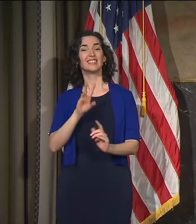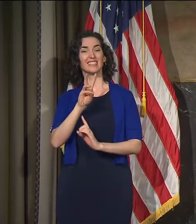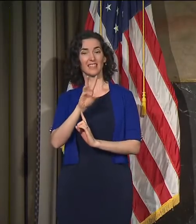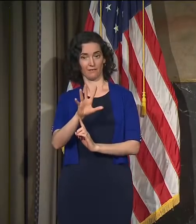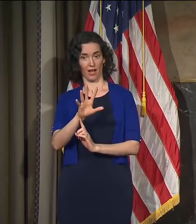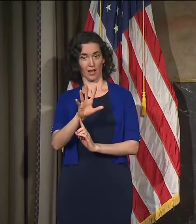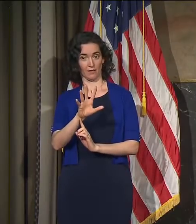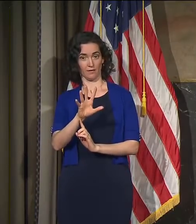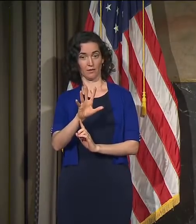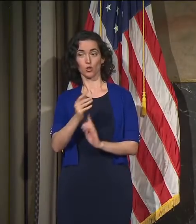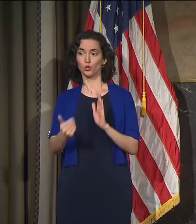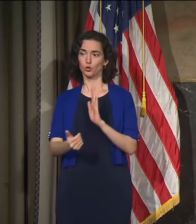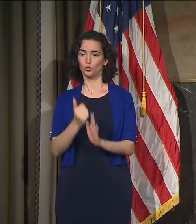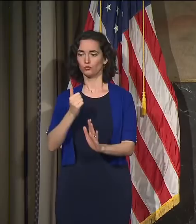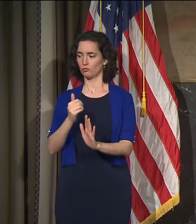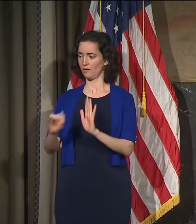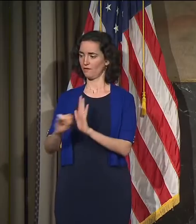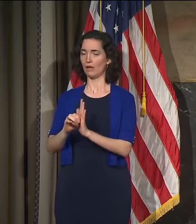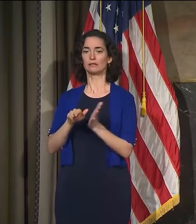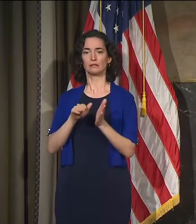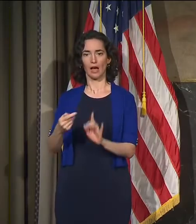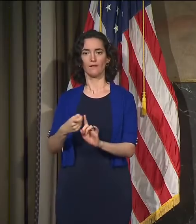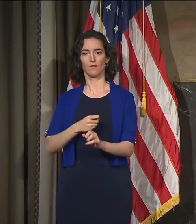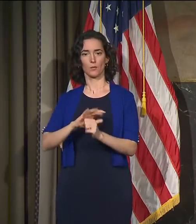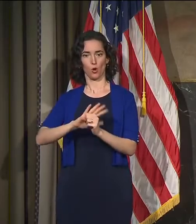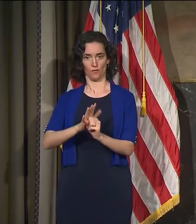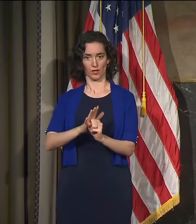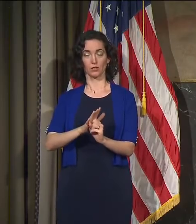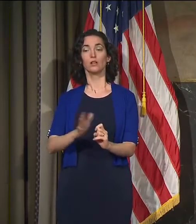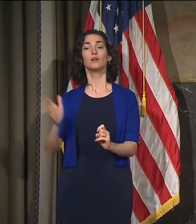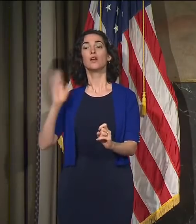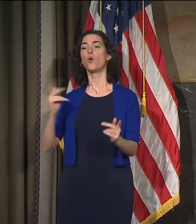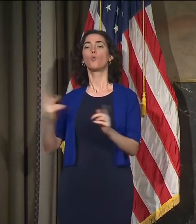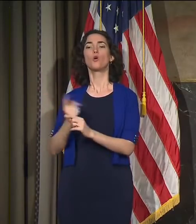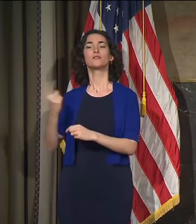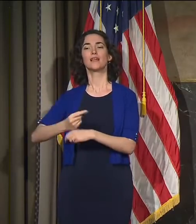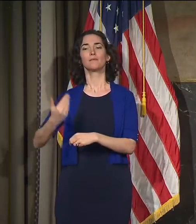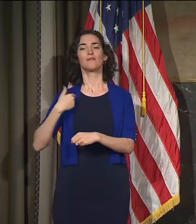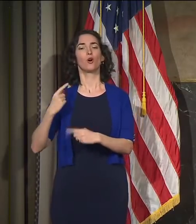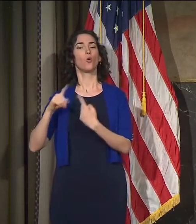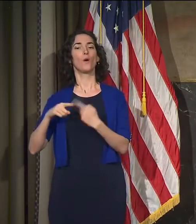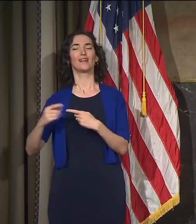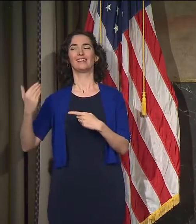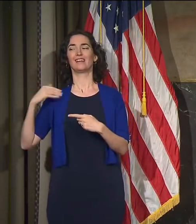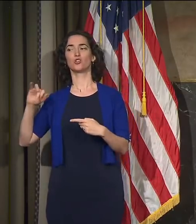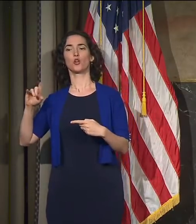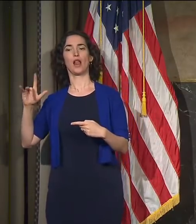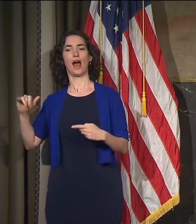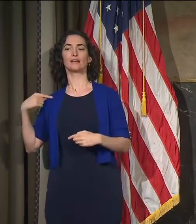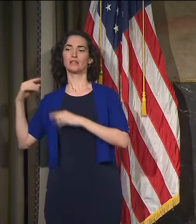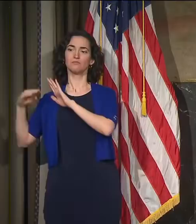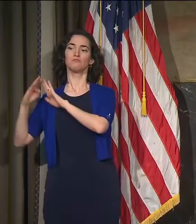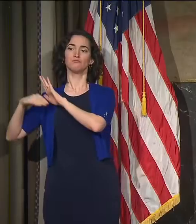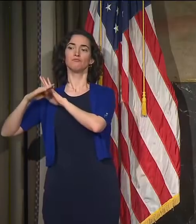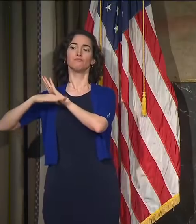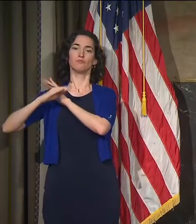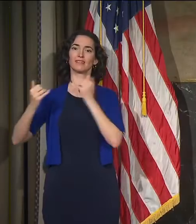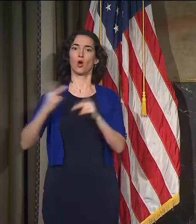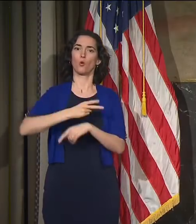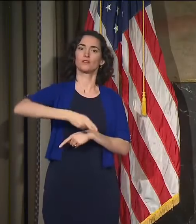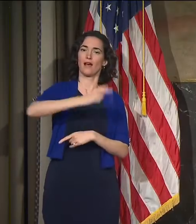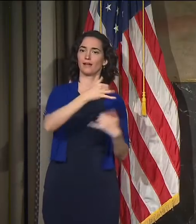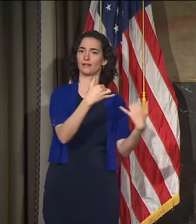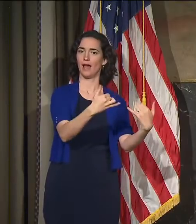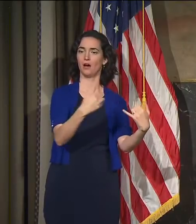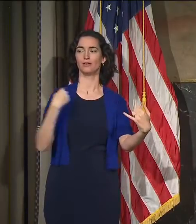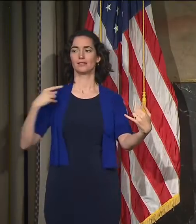65 new COVID deaths yesterday, and that's very, very troubling. It's my understanding